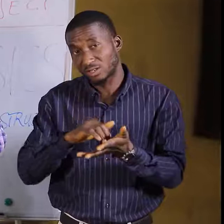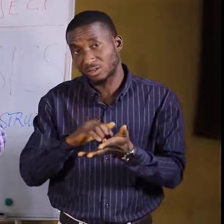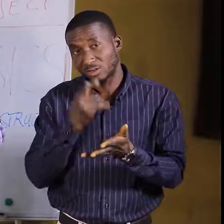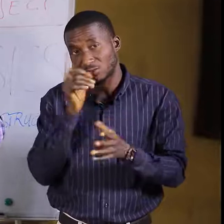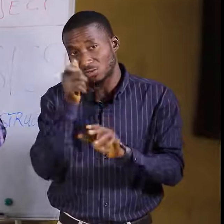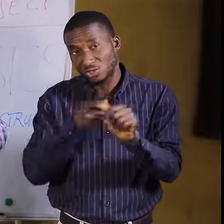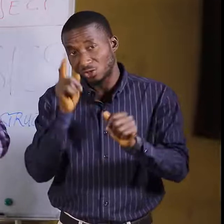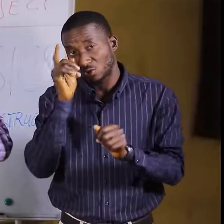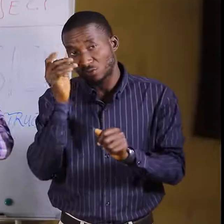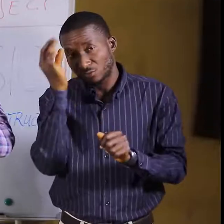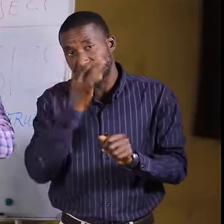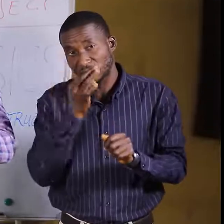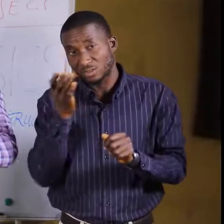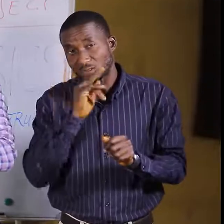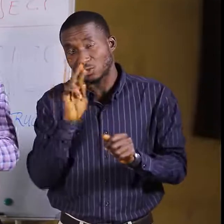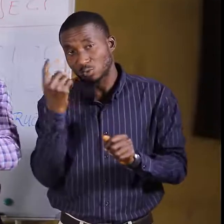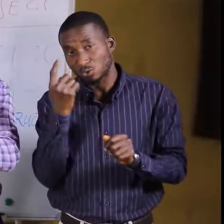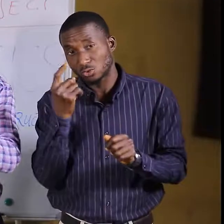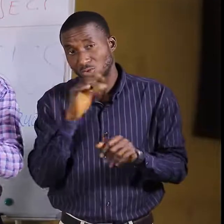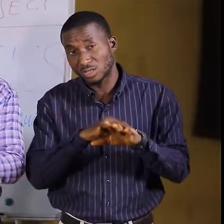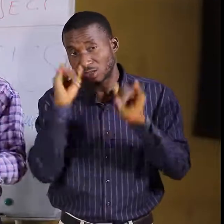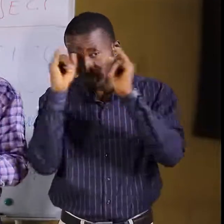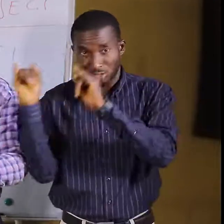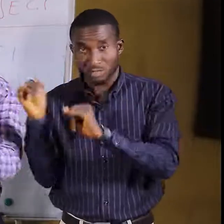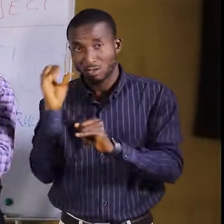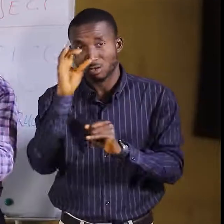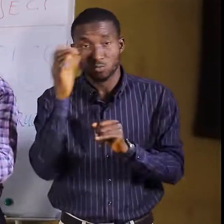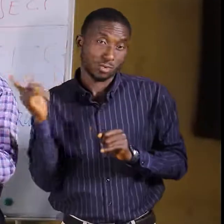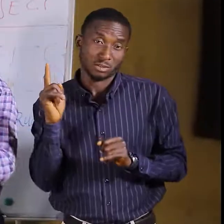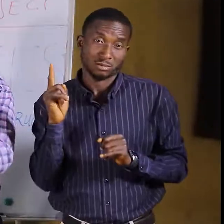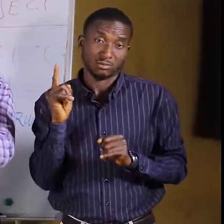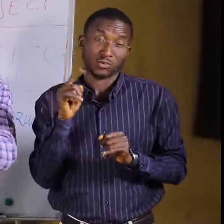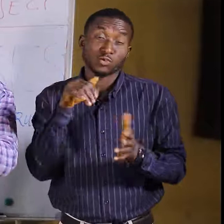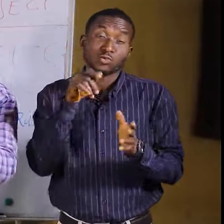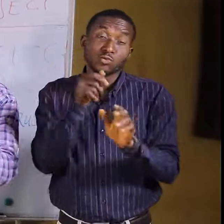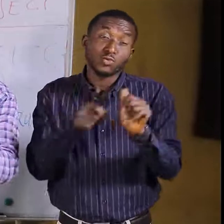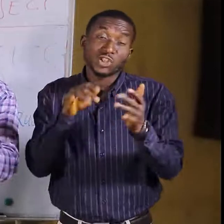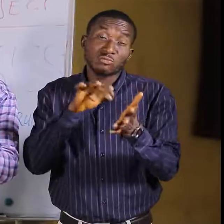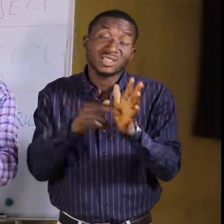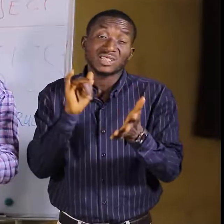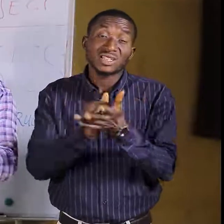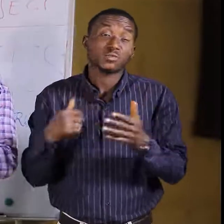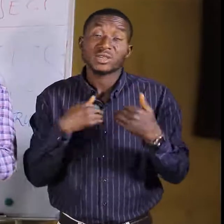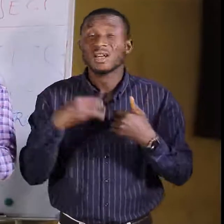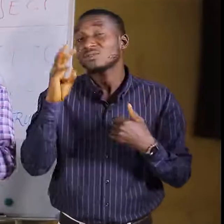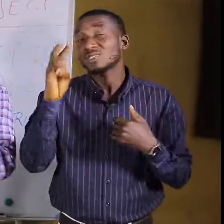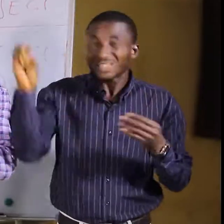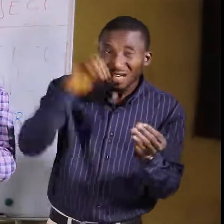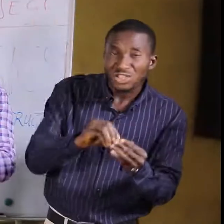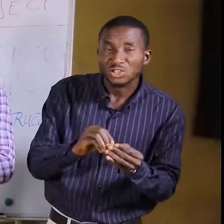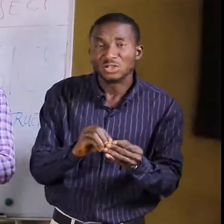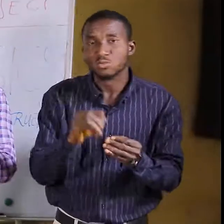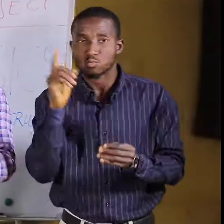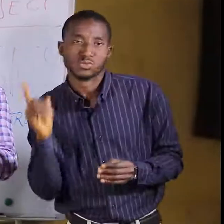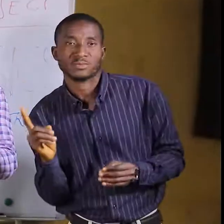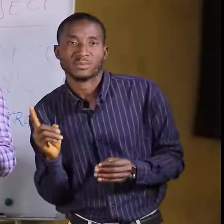each face, there is also an identical component, which means that we have 6 additional components apart